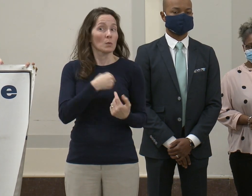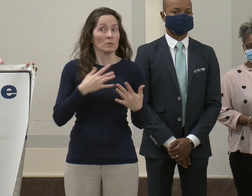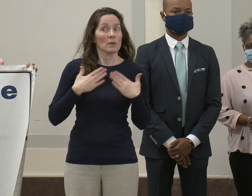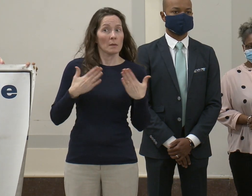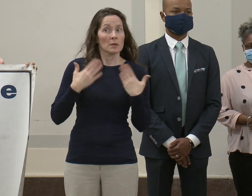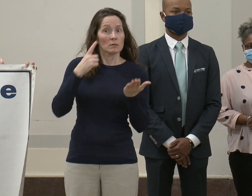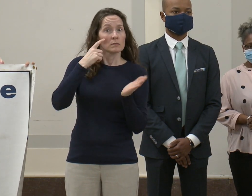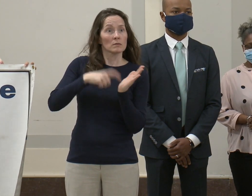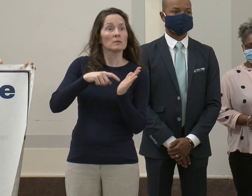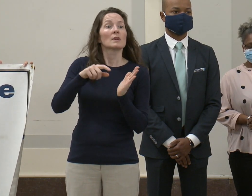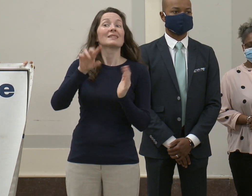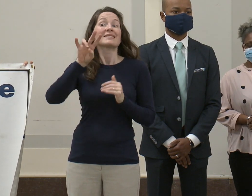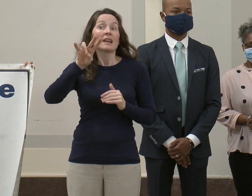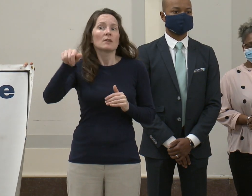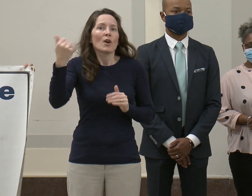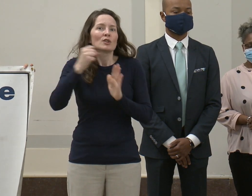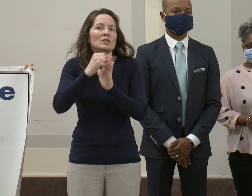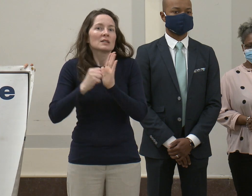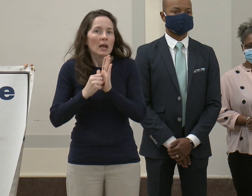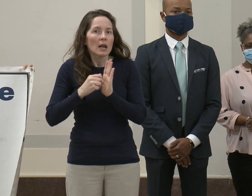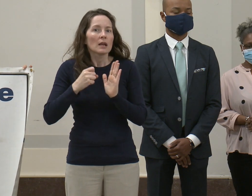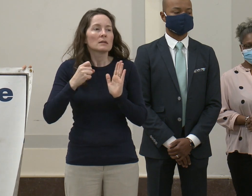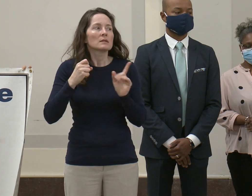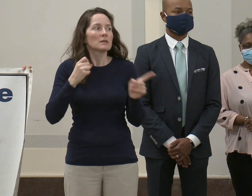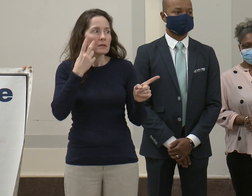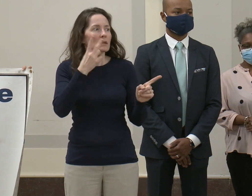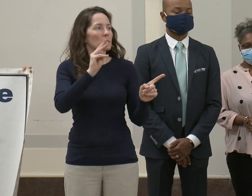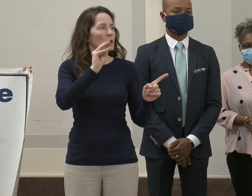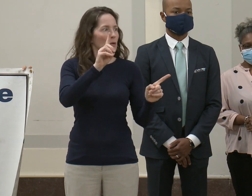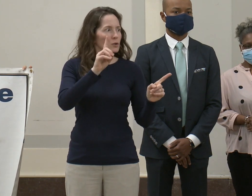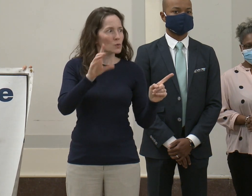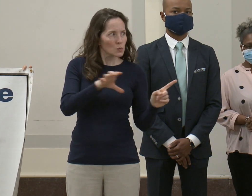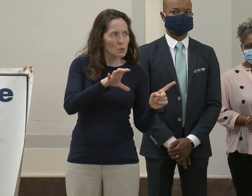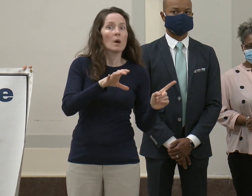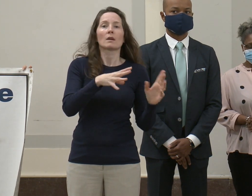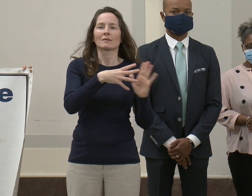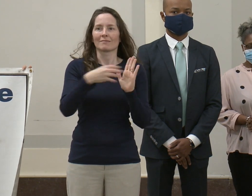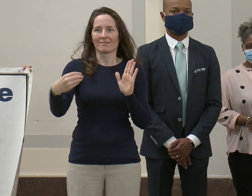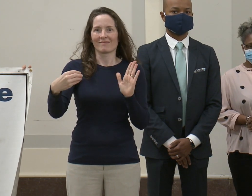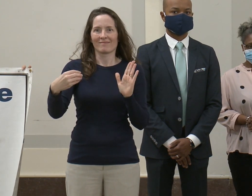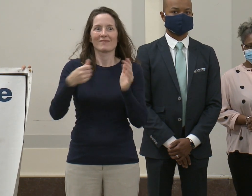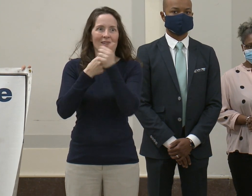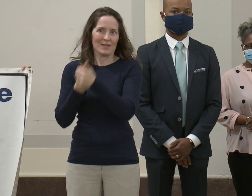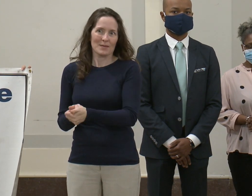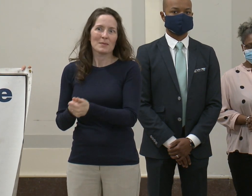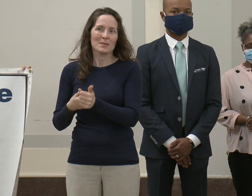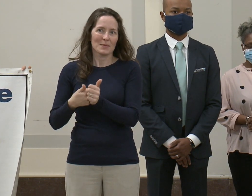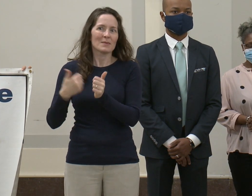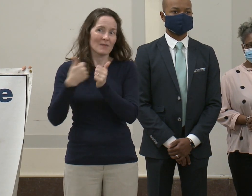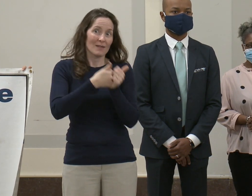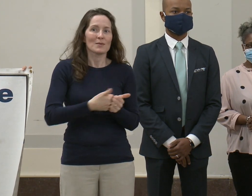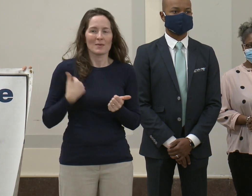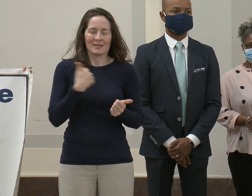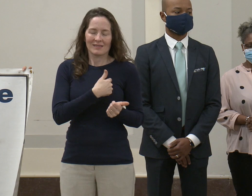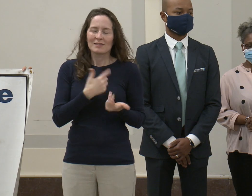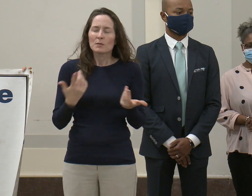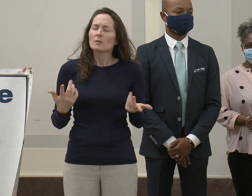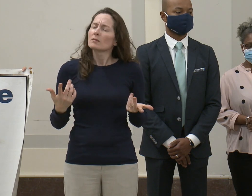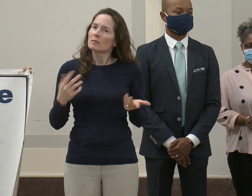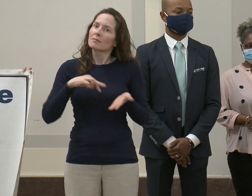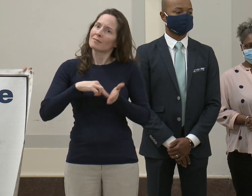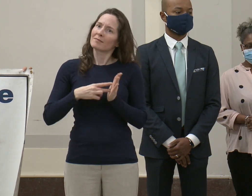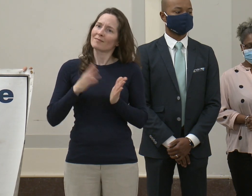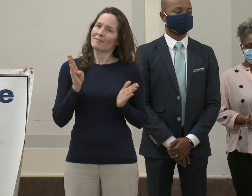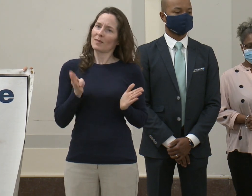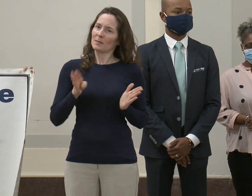who have followed our path, and they're doing the exact same thing. So it's a great program, and we've been a model for the rest of the nation.